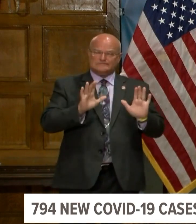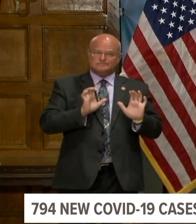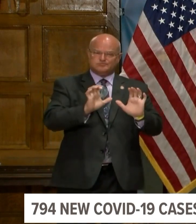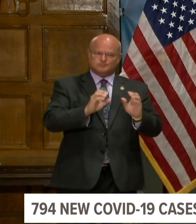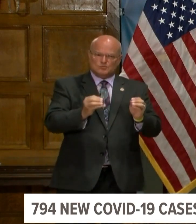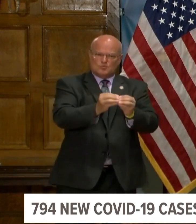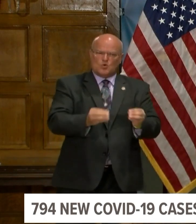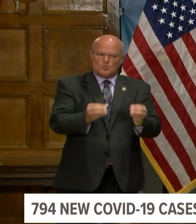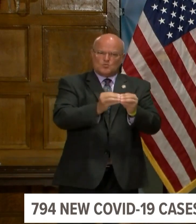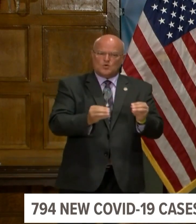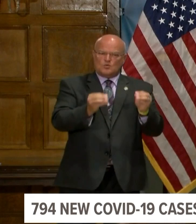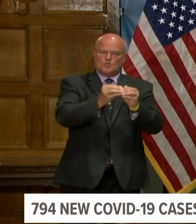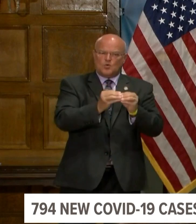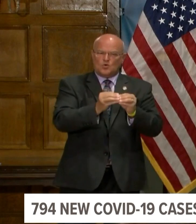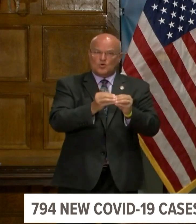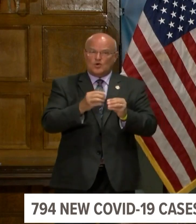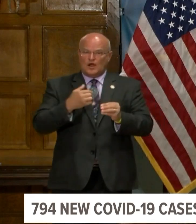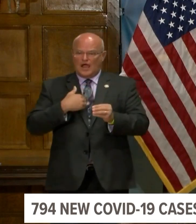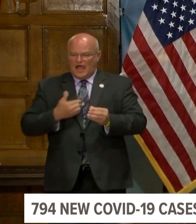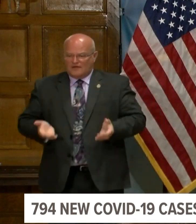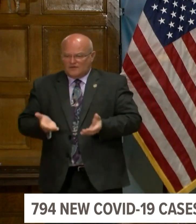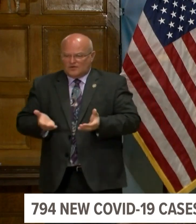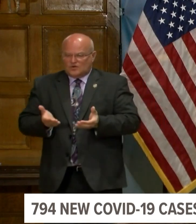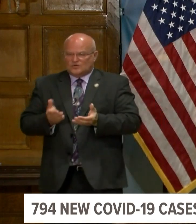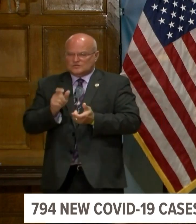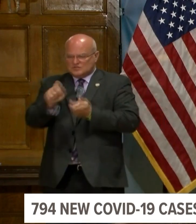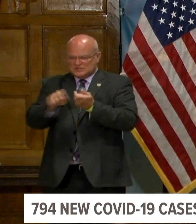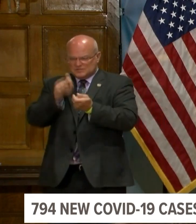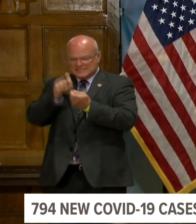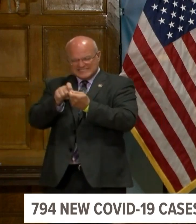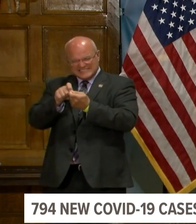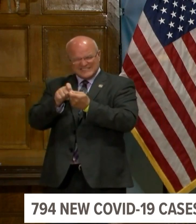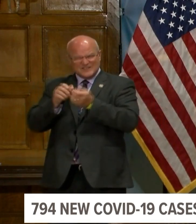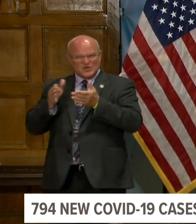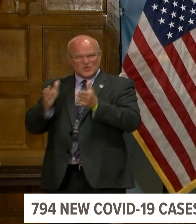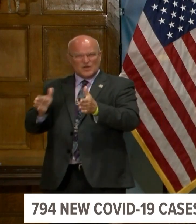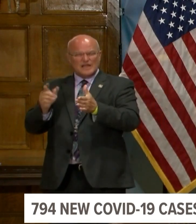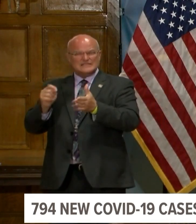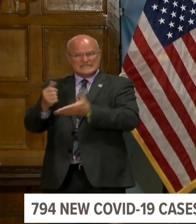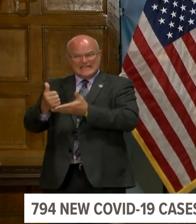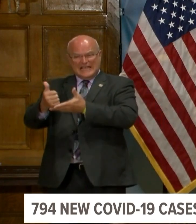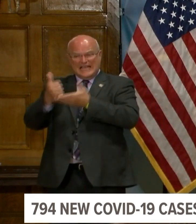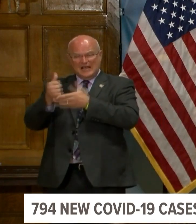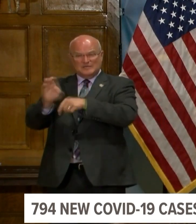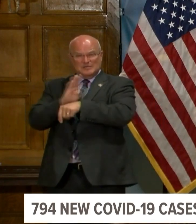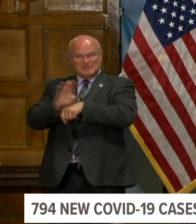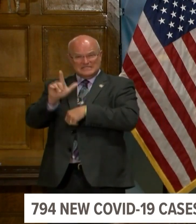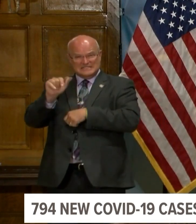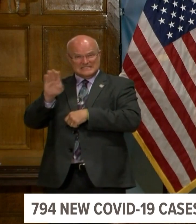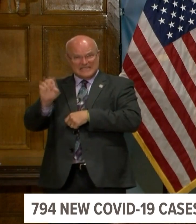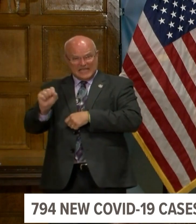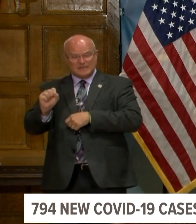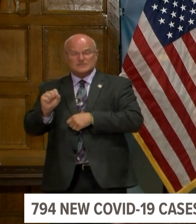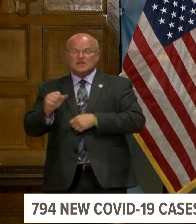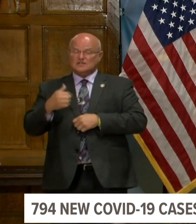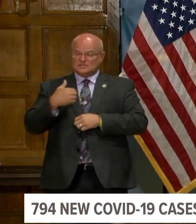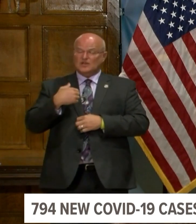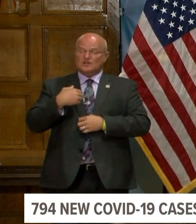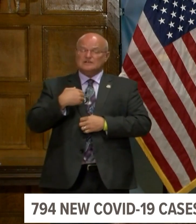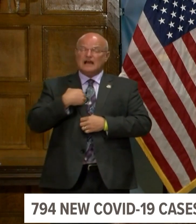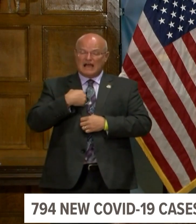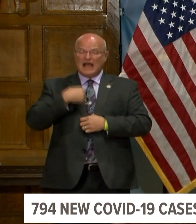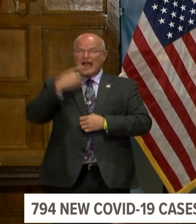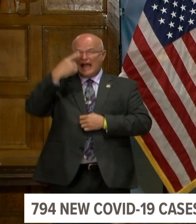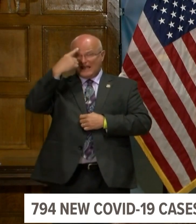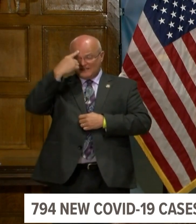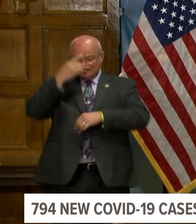I've encouraged them to do specific ways to help our commercial labs. So I think that